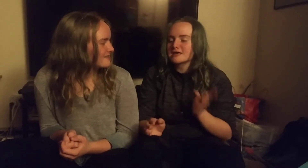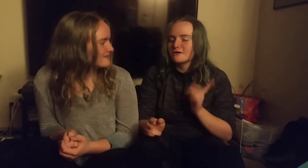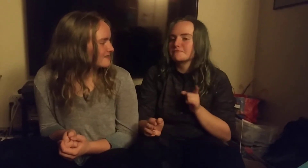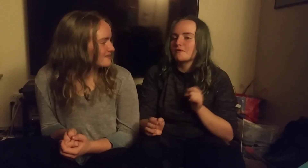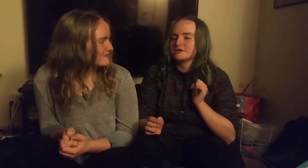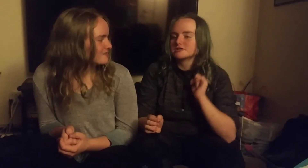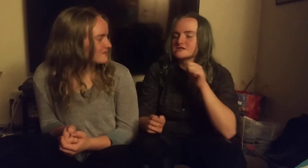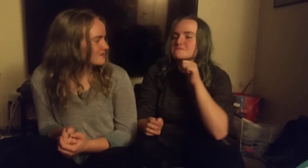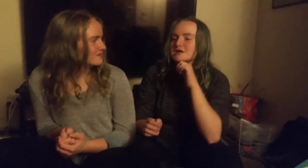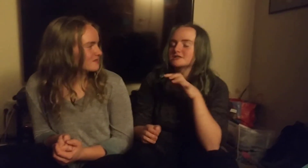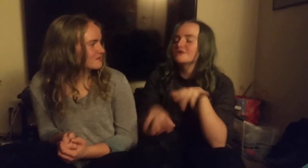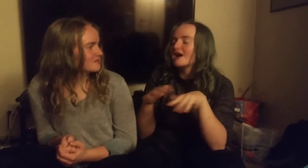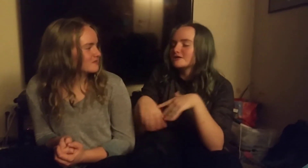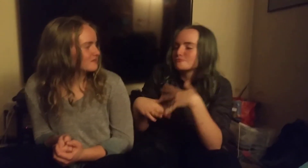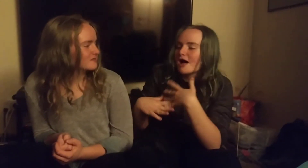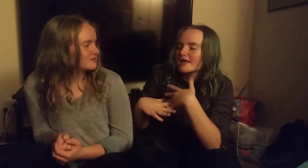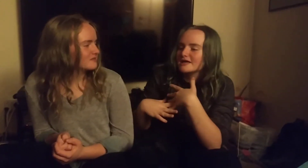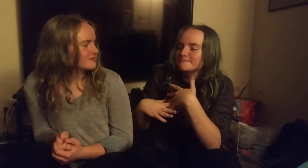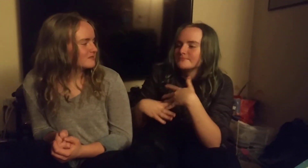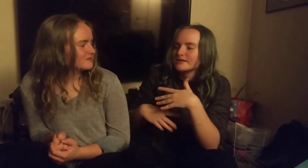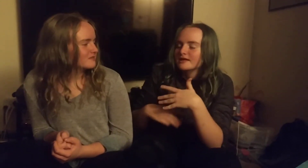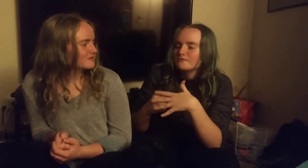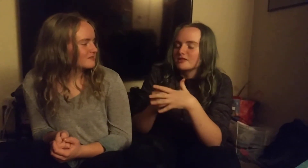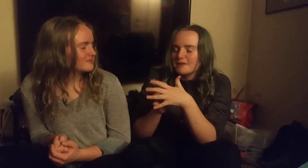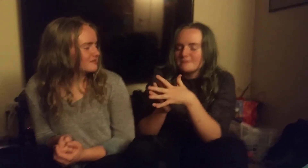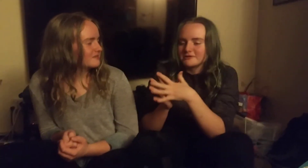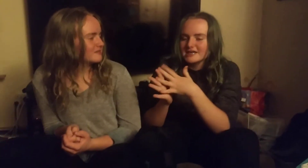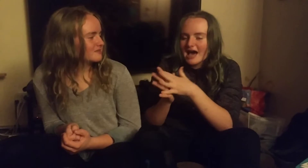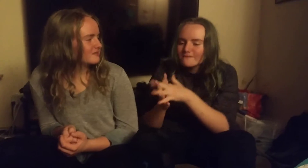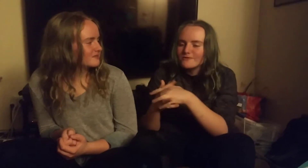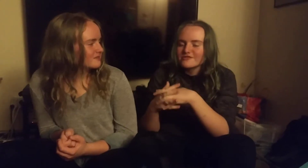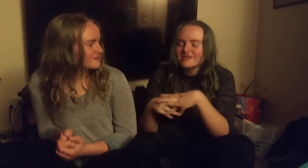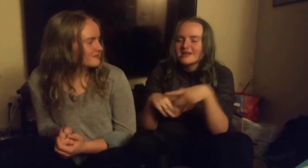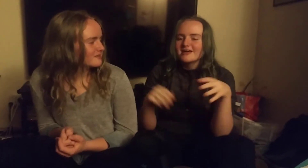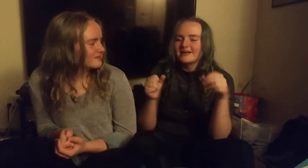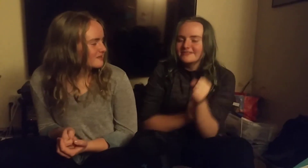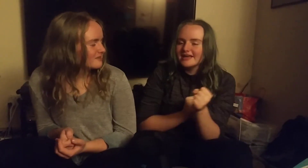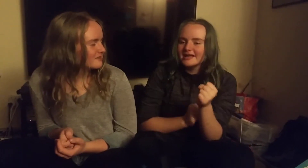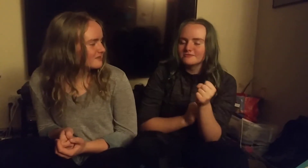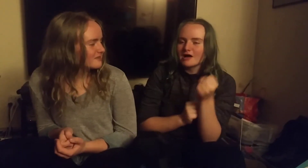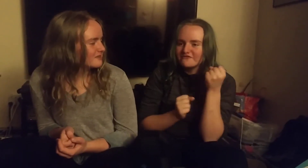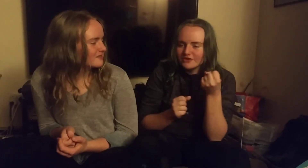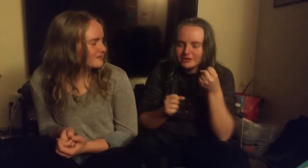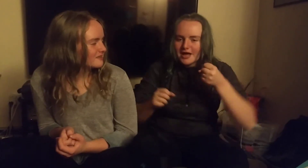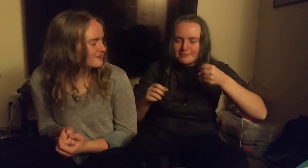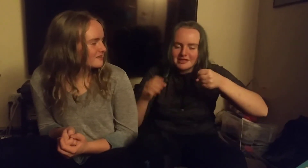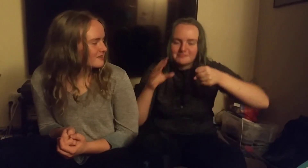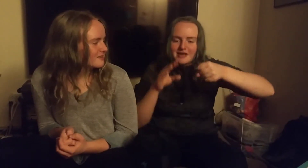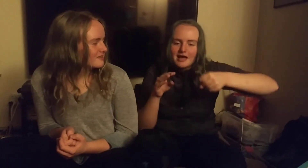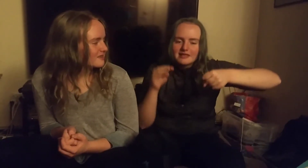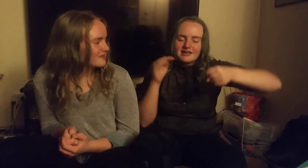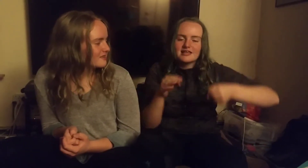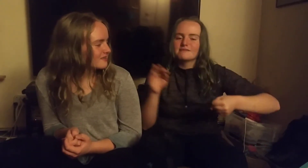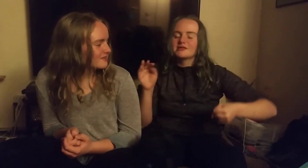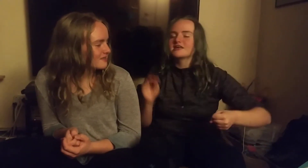over washing just to make sure I dry it with paper towels, and then I fill it up, and I'm like, Eden,